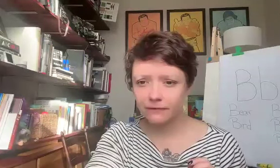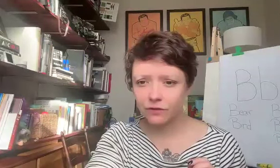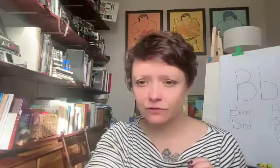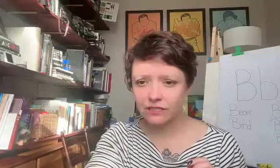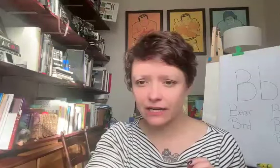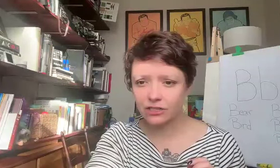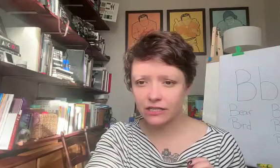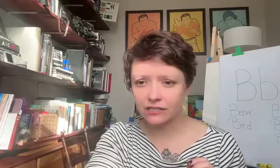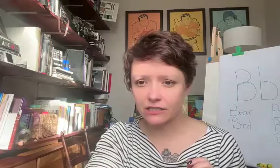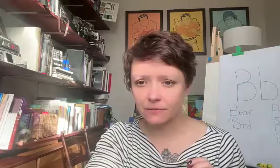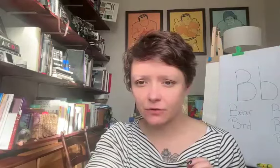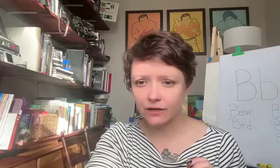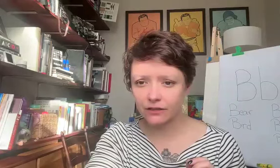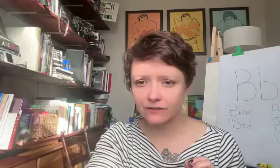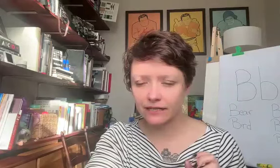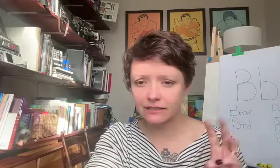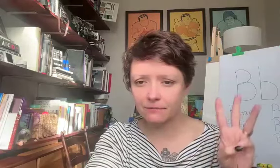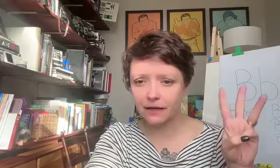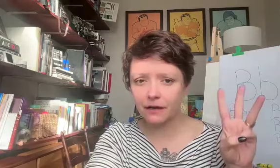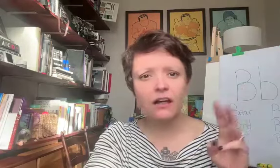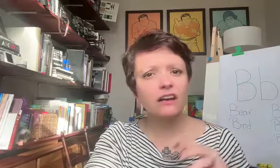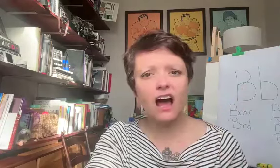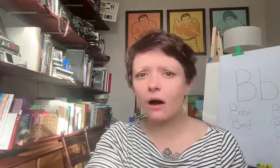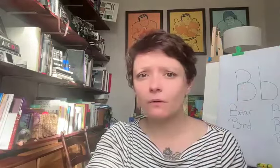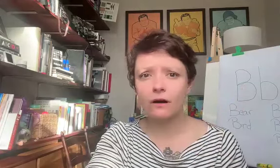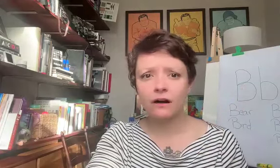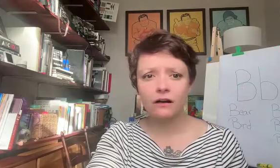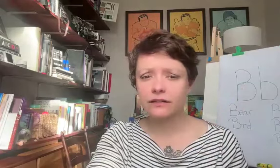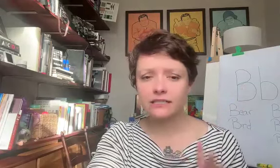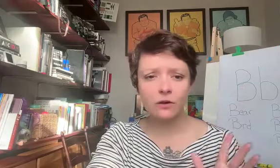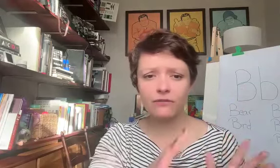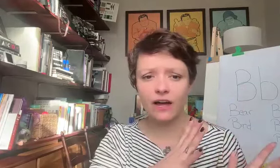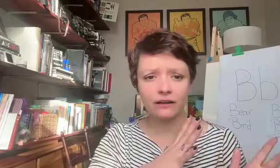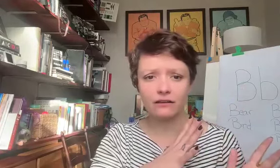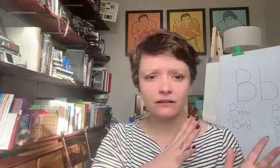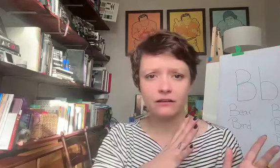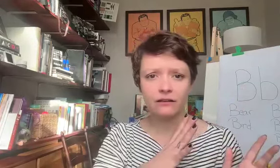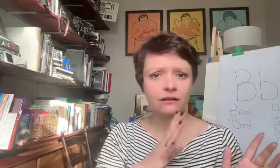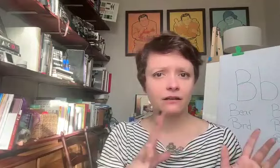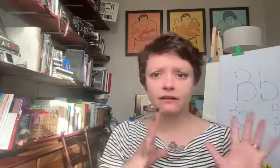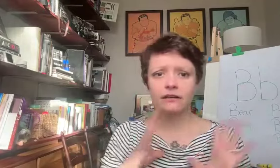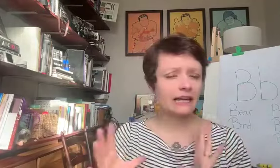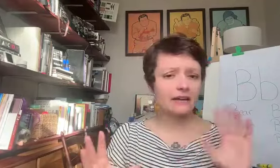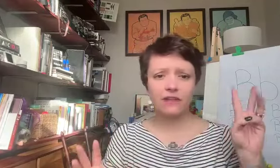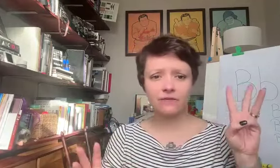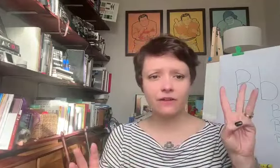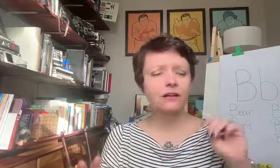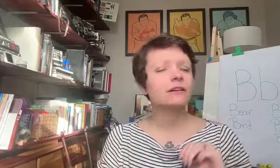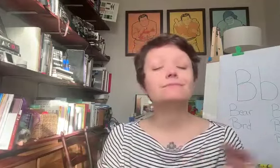If you sign just the W on your left hand, is that bad? No, that's totally fine. Like if,